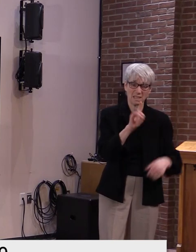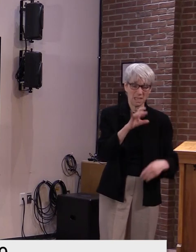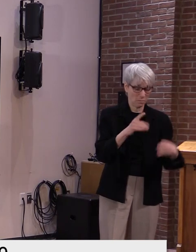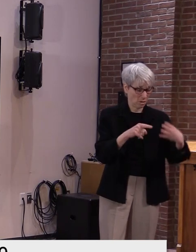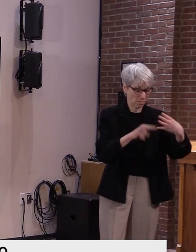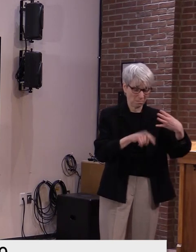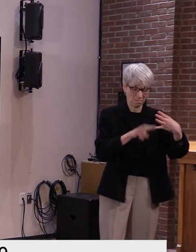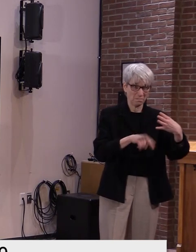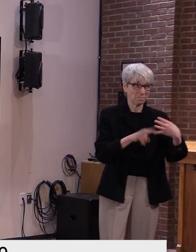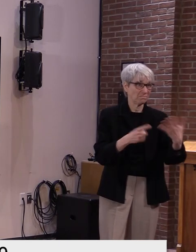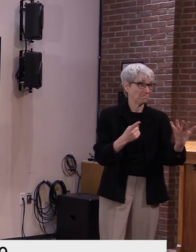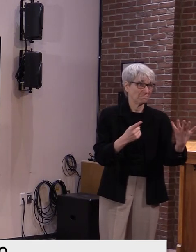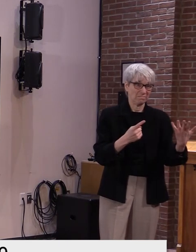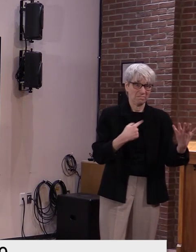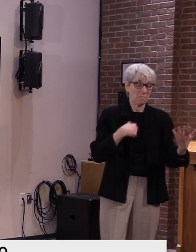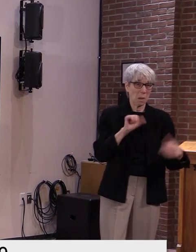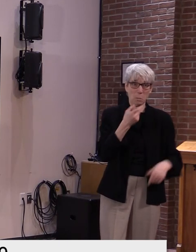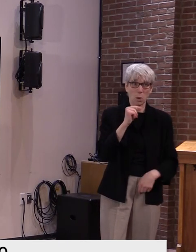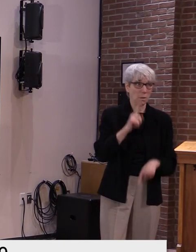I don't underestimate